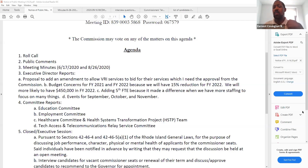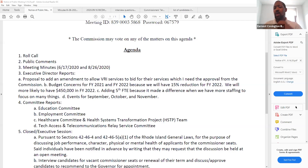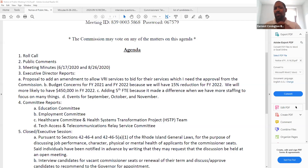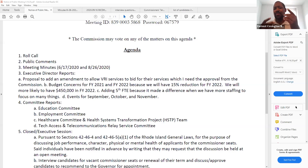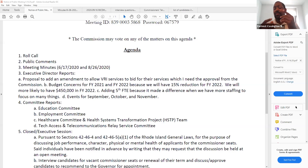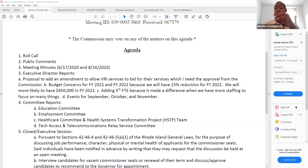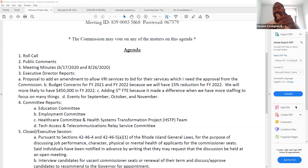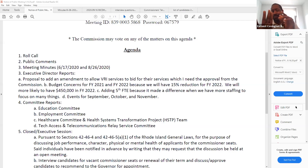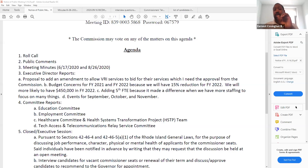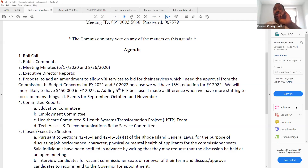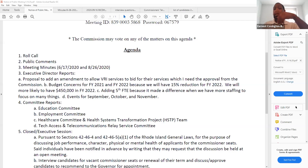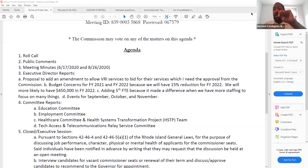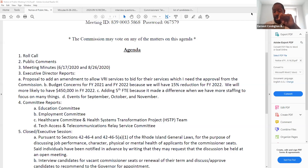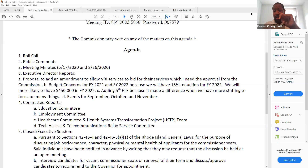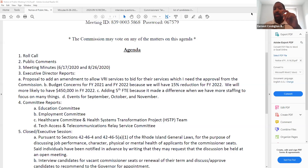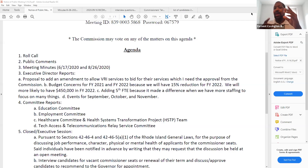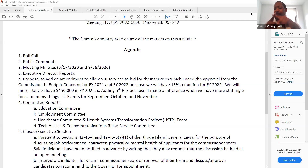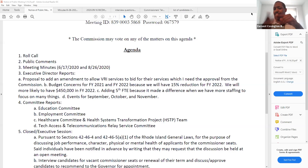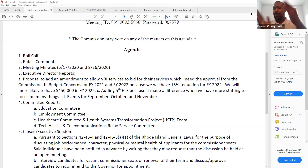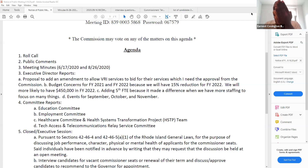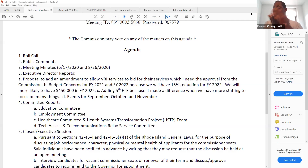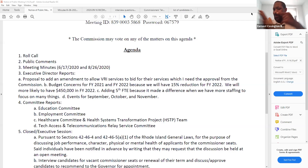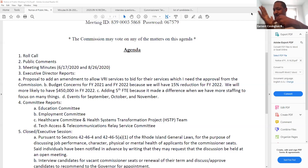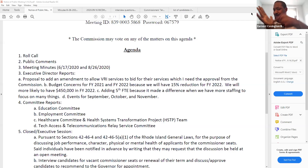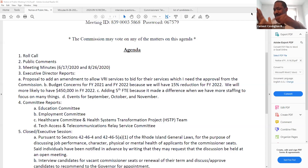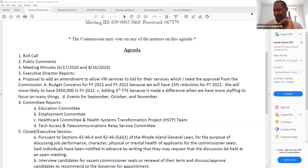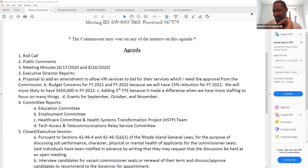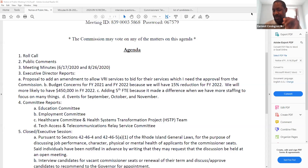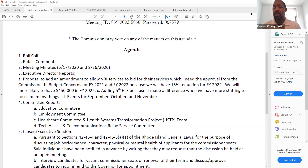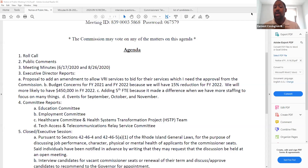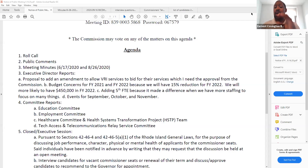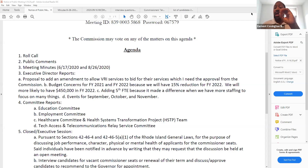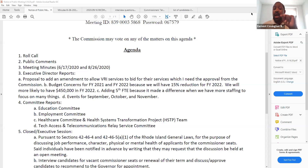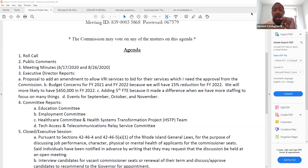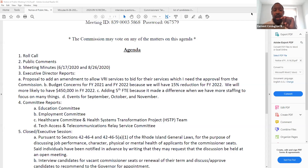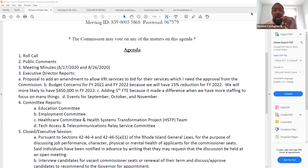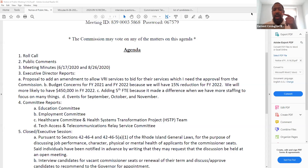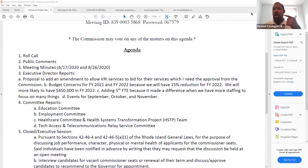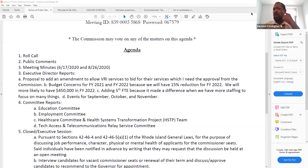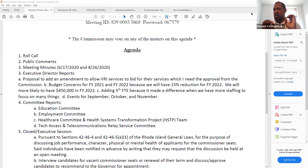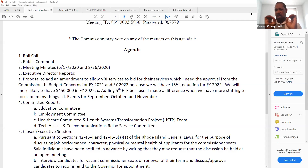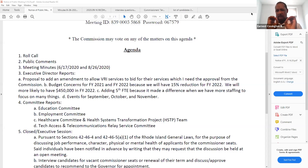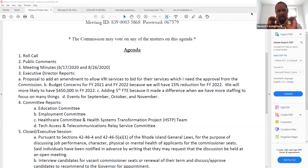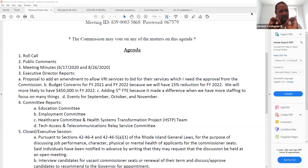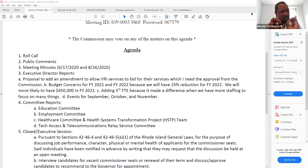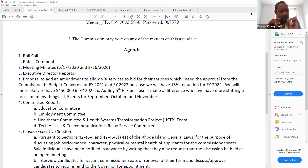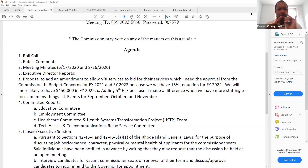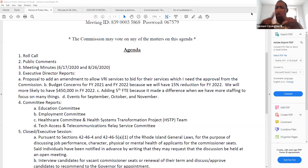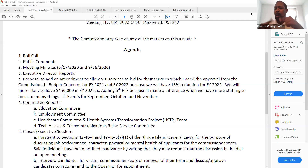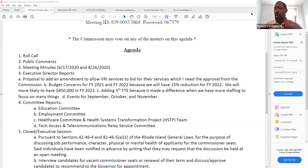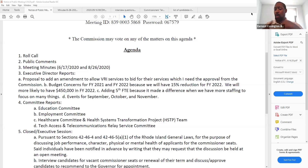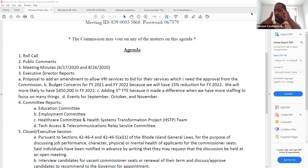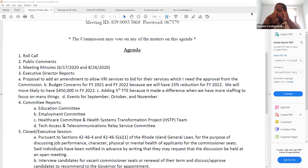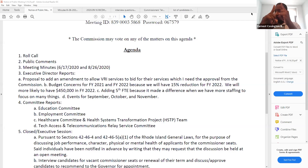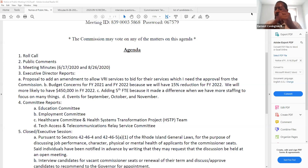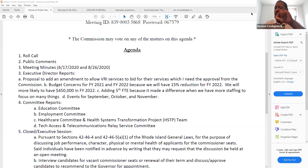and visibility of the diversity. So for September, the budget is also due. And in October, I